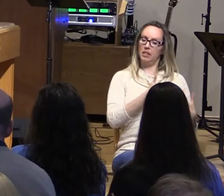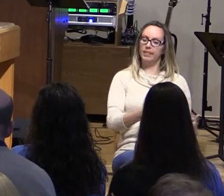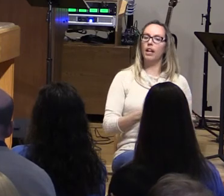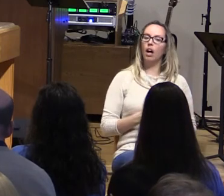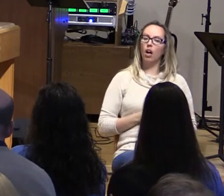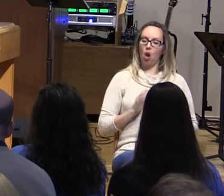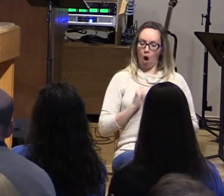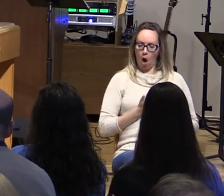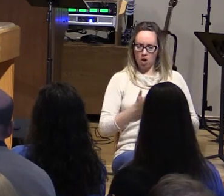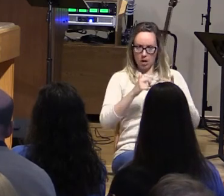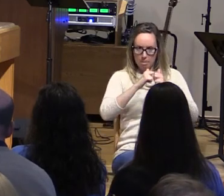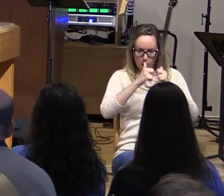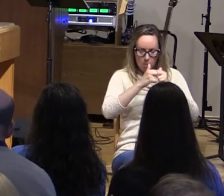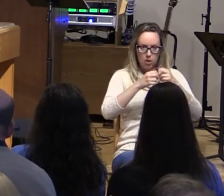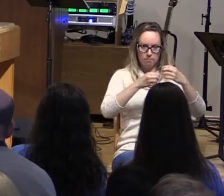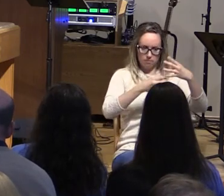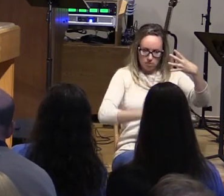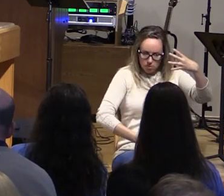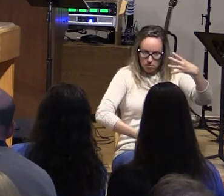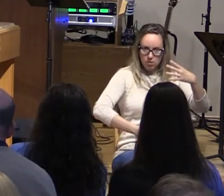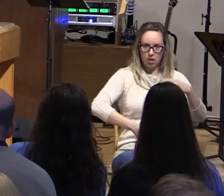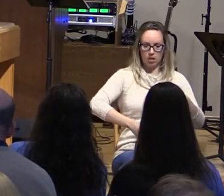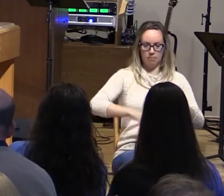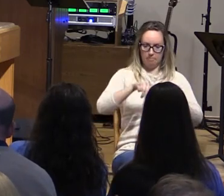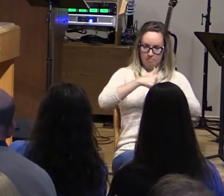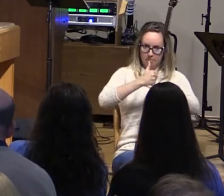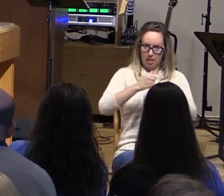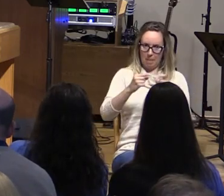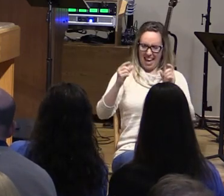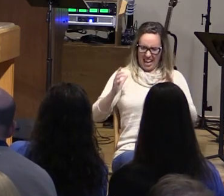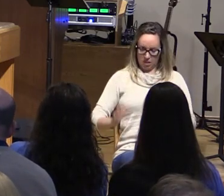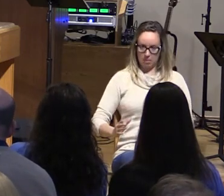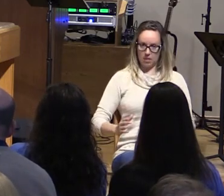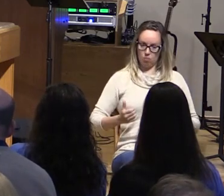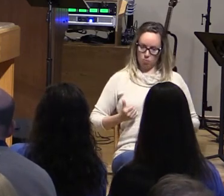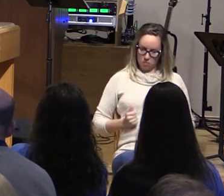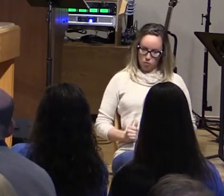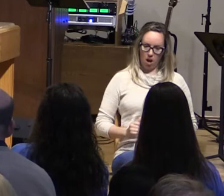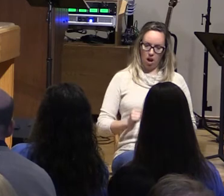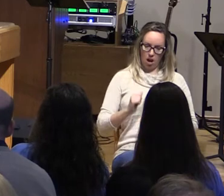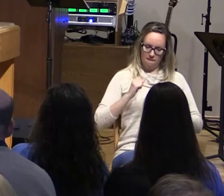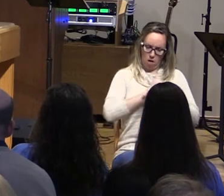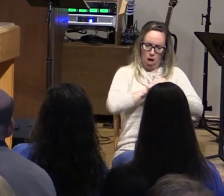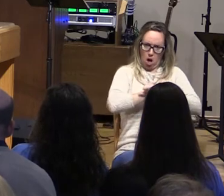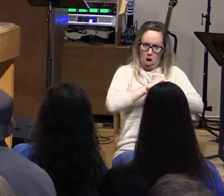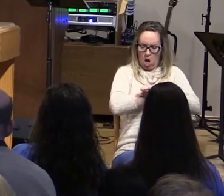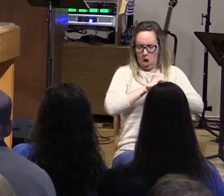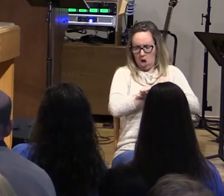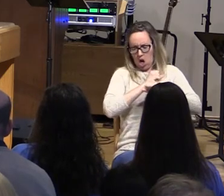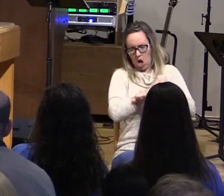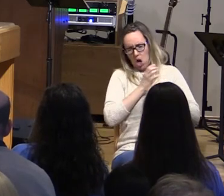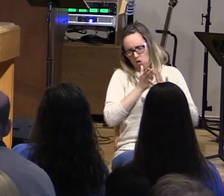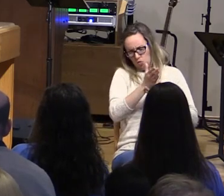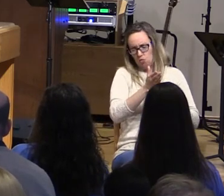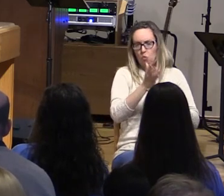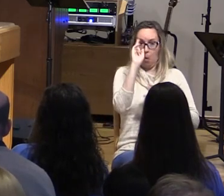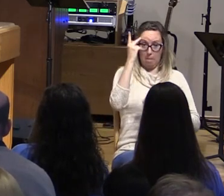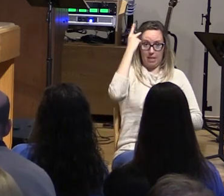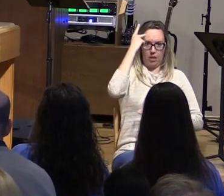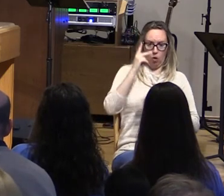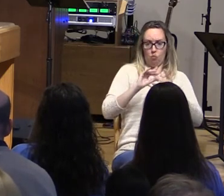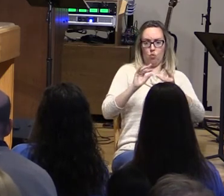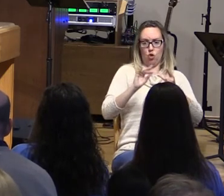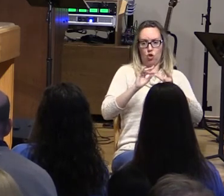at our problems, we take a look at the enemies, we take a look and we try to fight through our words or political gains, but I